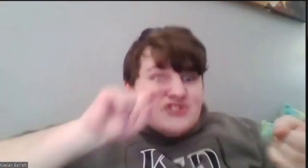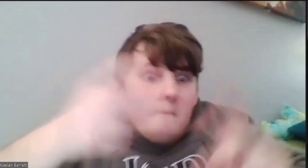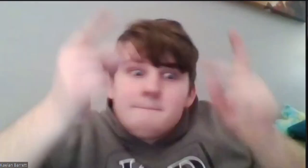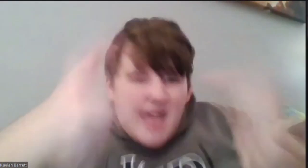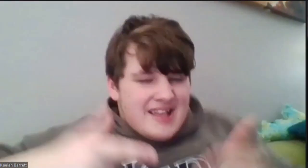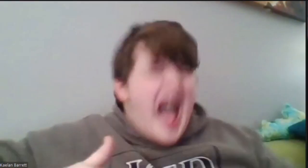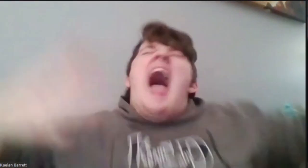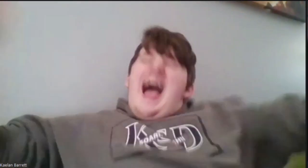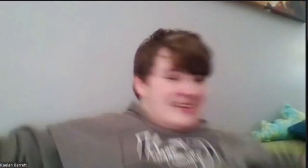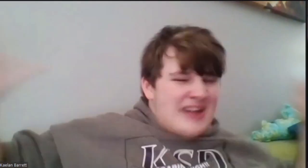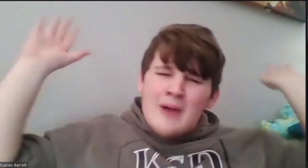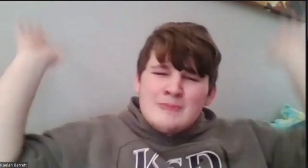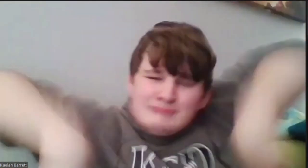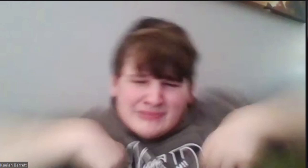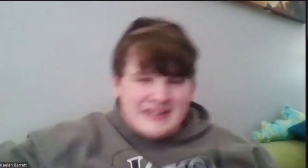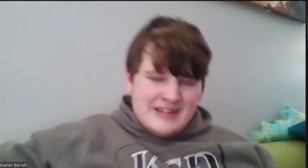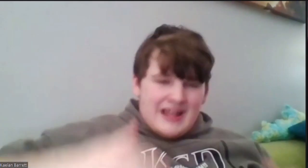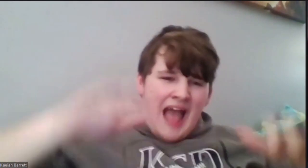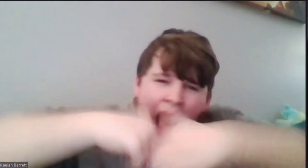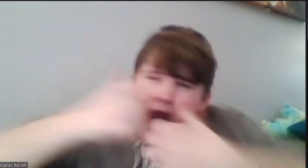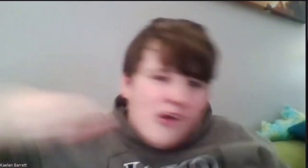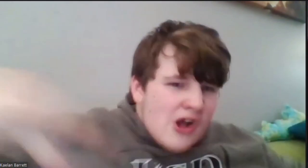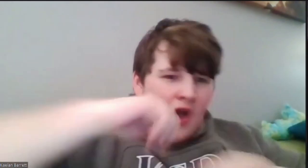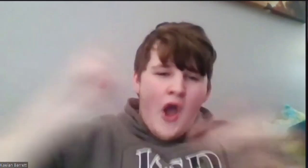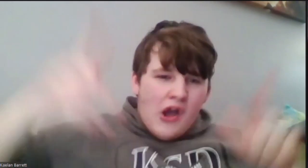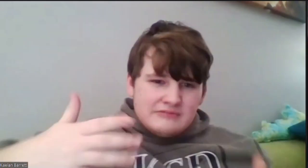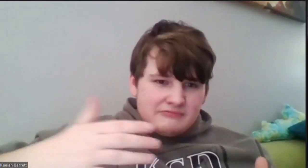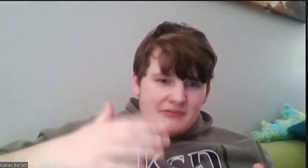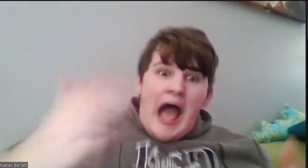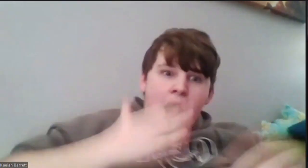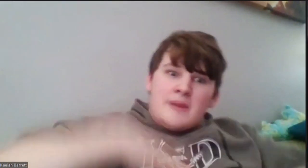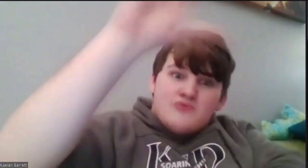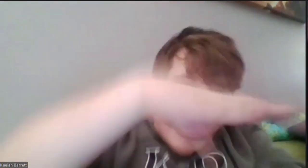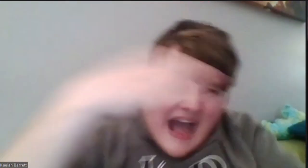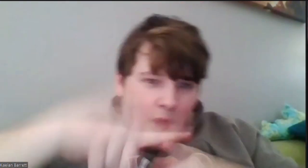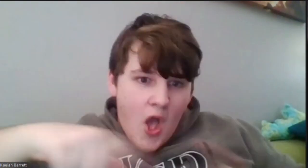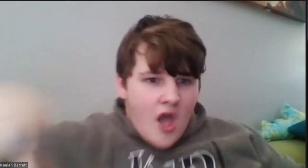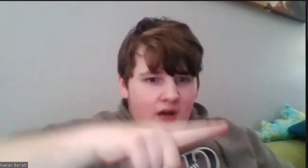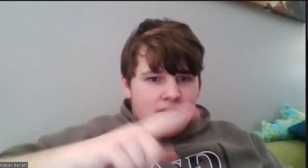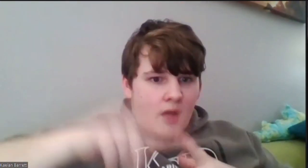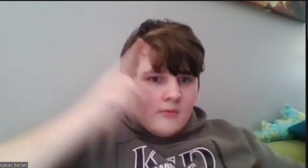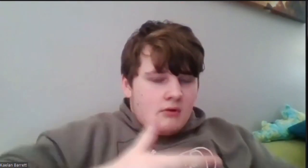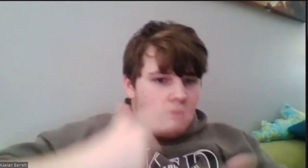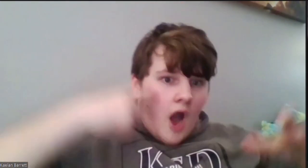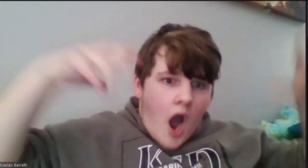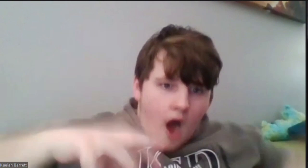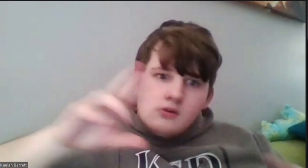And so, immediately, Scrooge busts into laughter. And everybody else, he's saying, Merry Christmas. He's